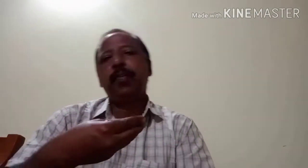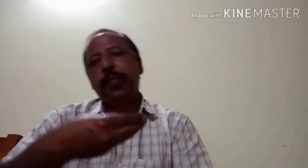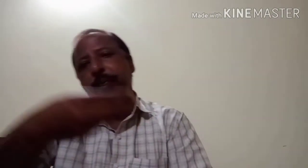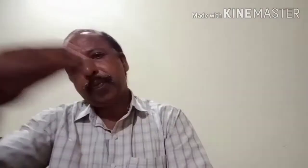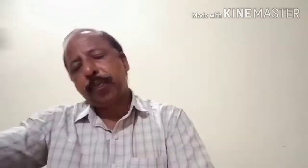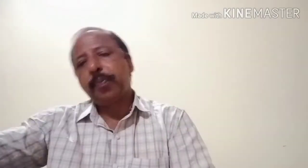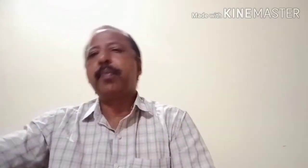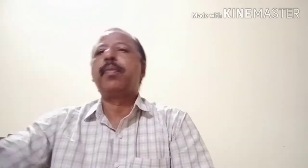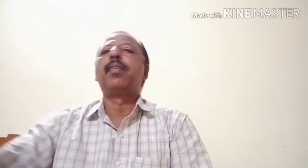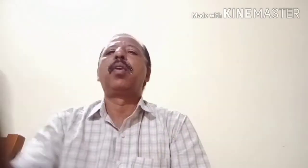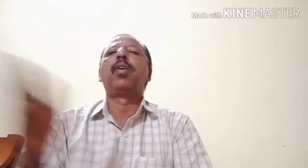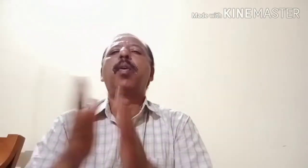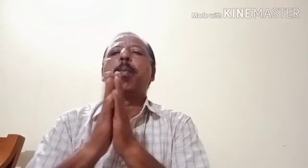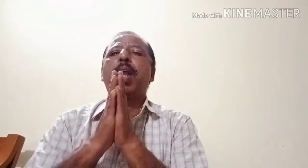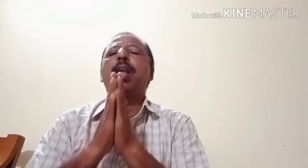I would like to keep on-pricing.